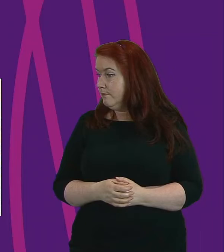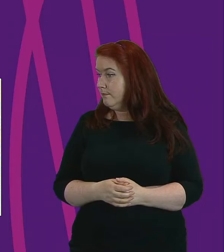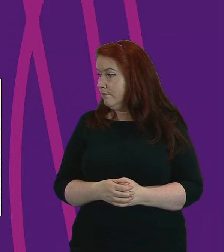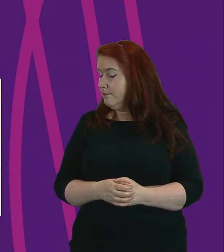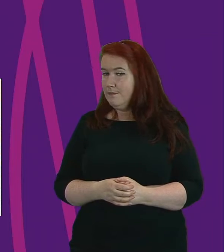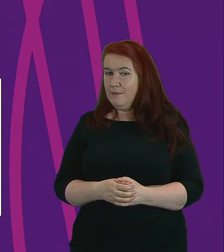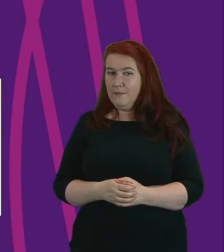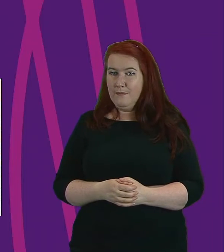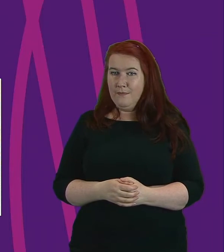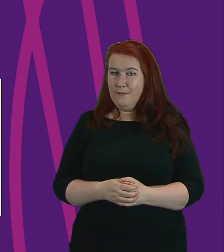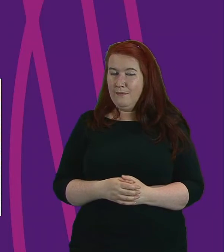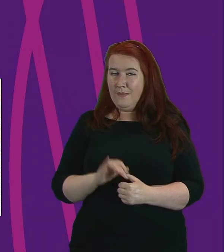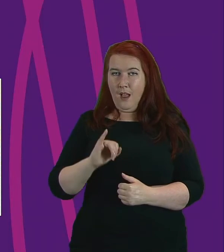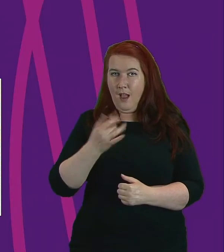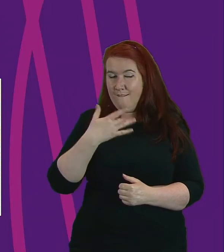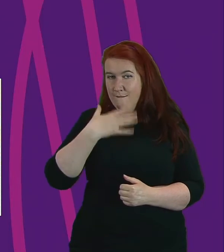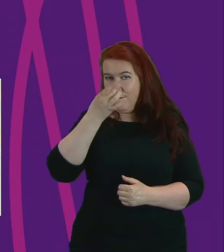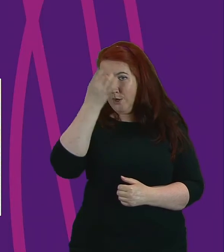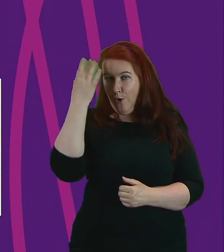Forgotten your name.